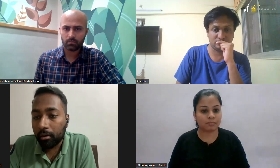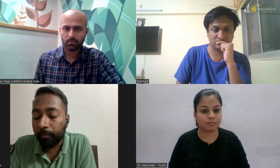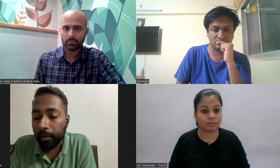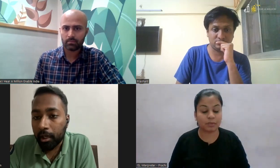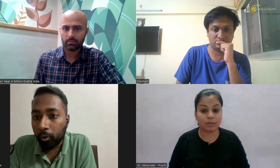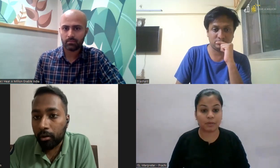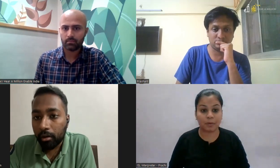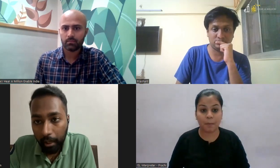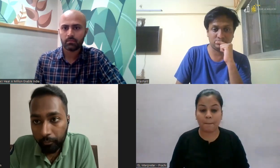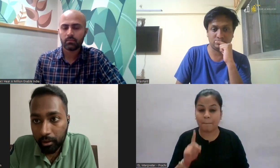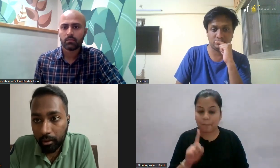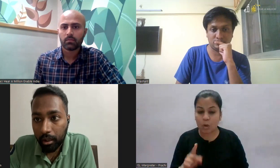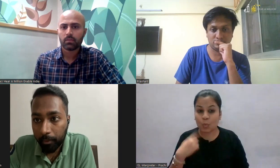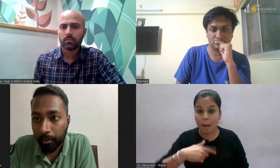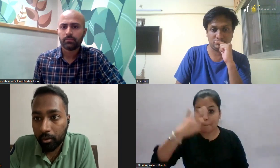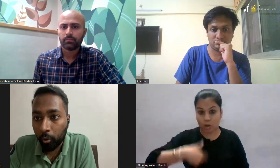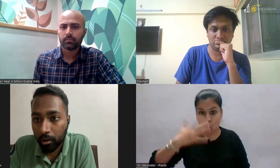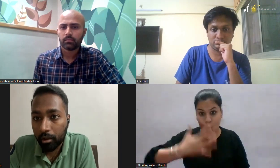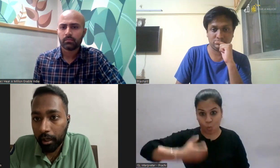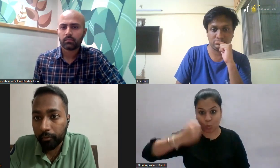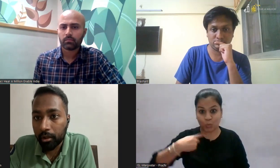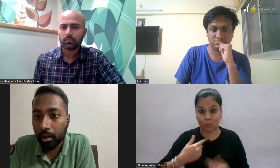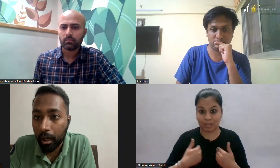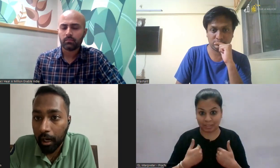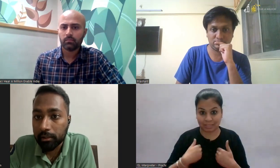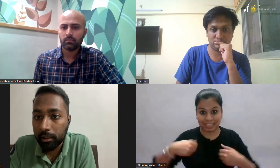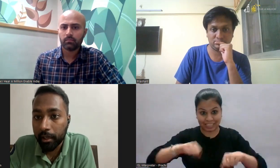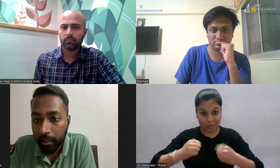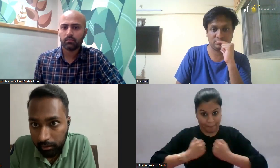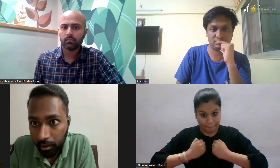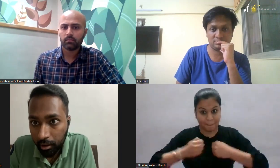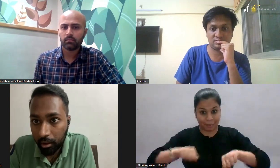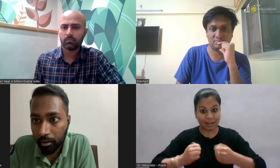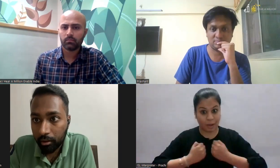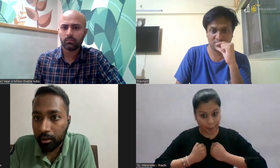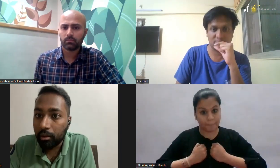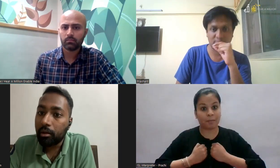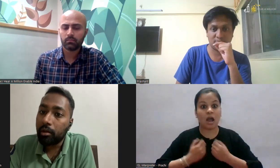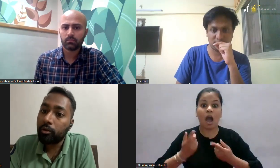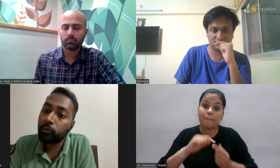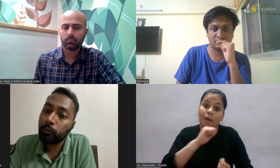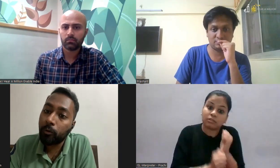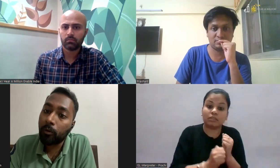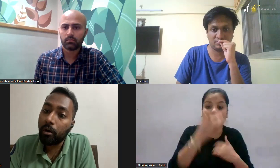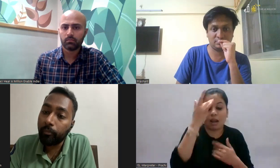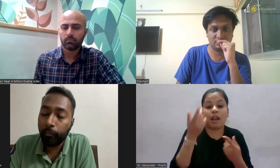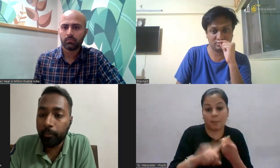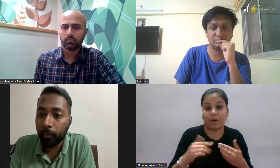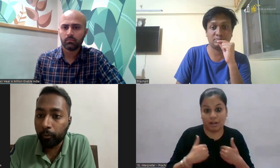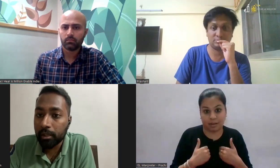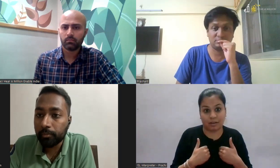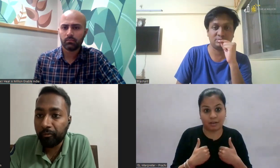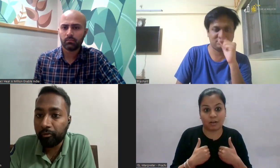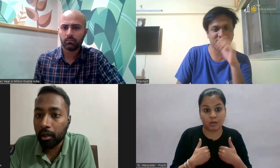but PA owner driver, owner driver dies in an accident, so